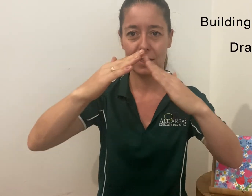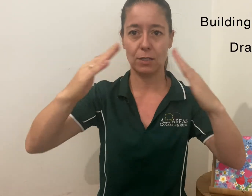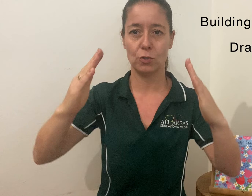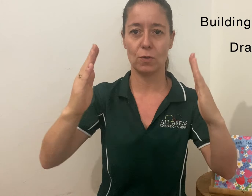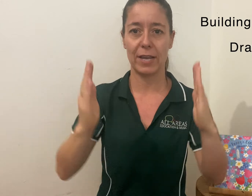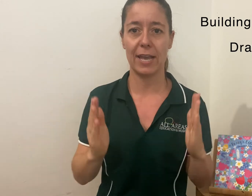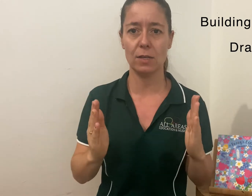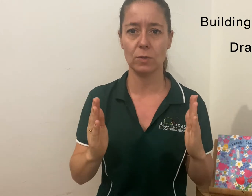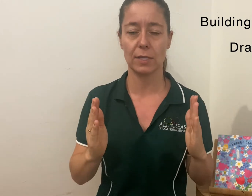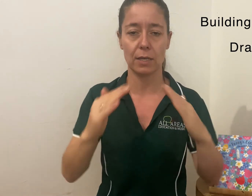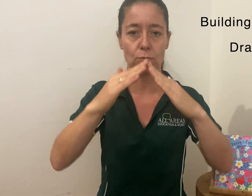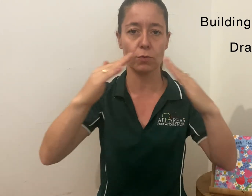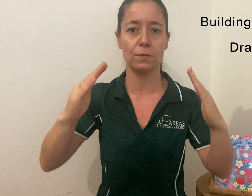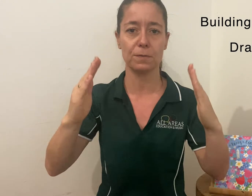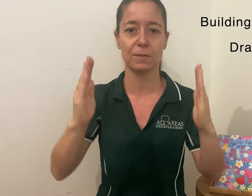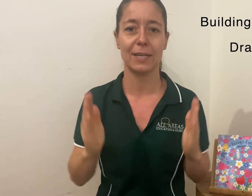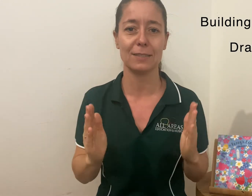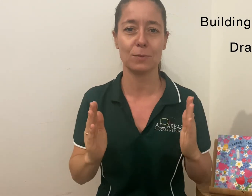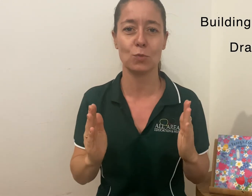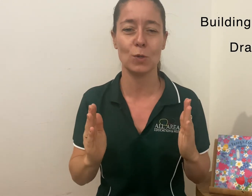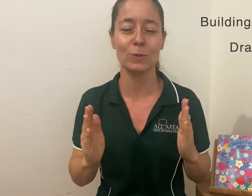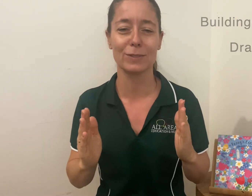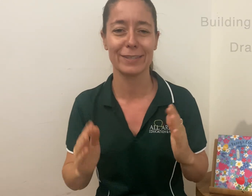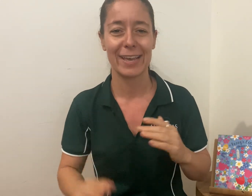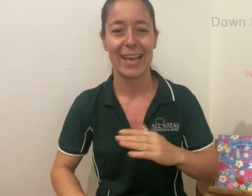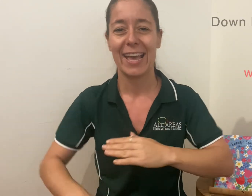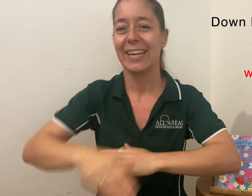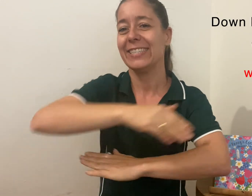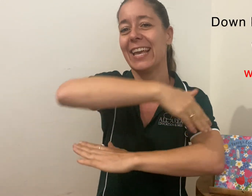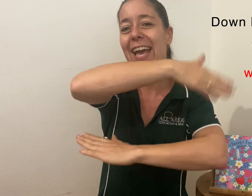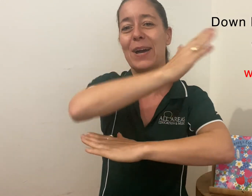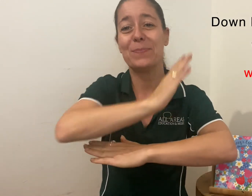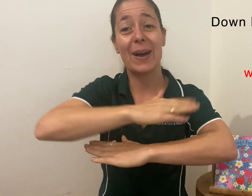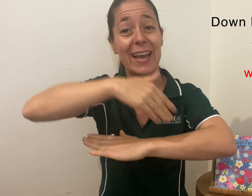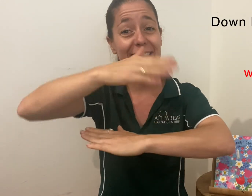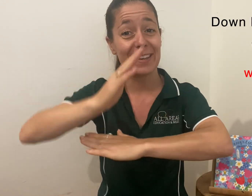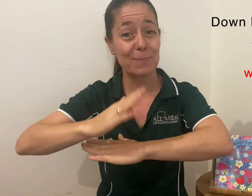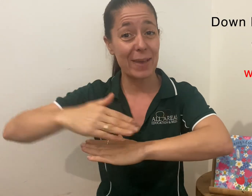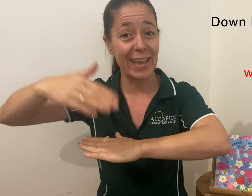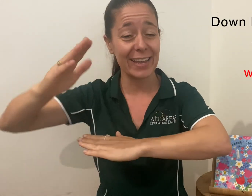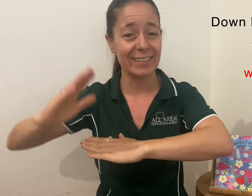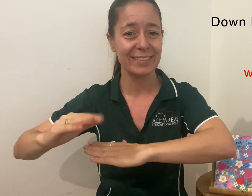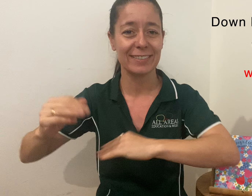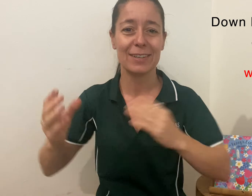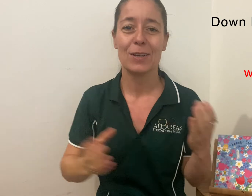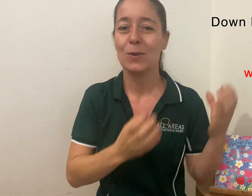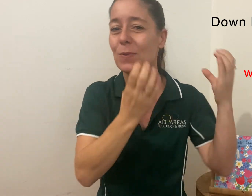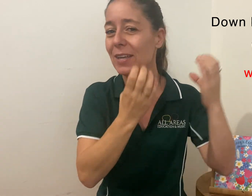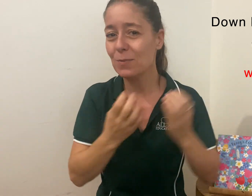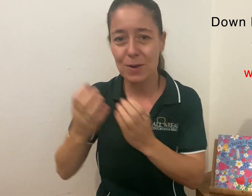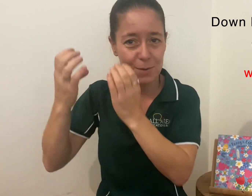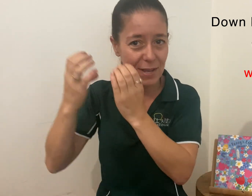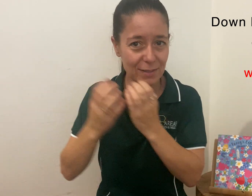you draw a house, like a roof and some walls? Down by the bay, where the watermelon